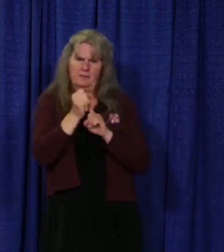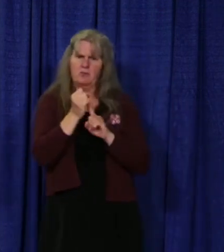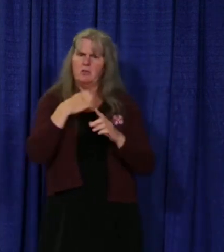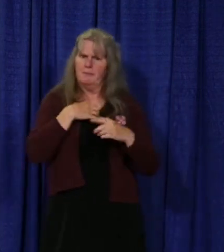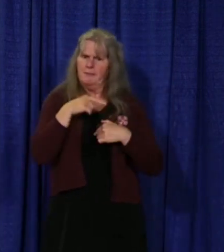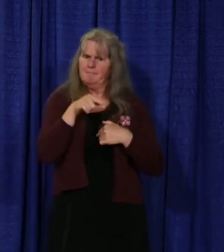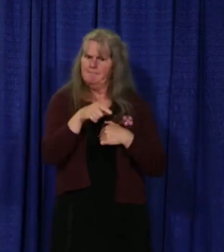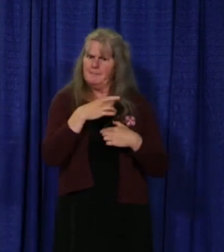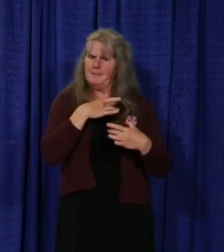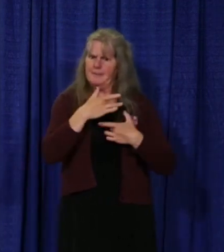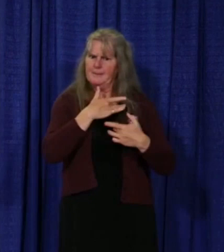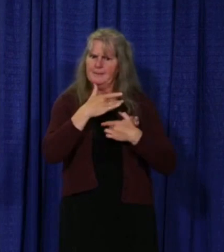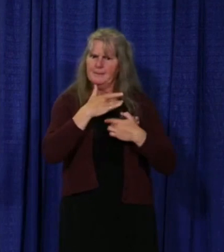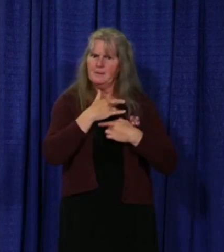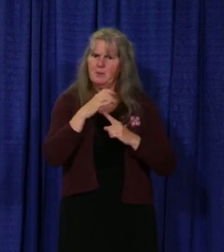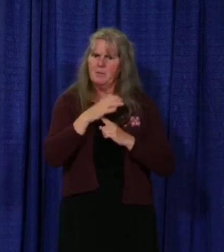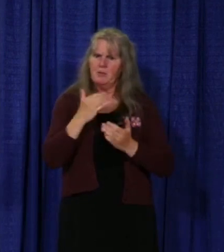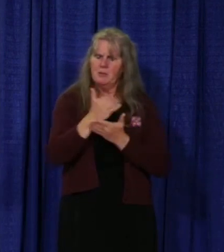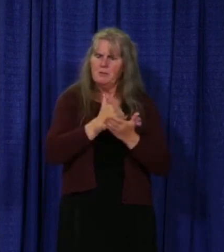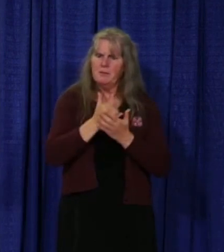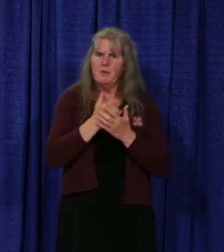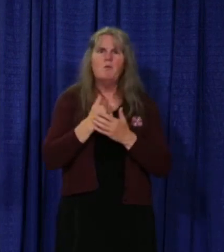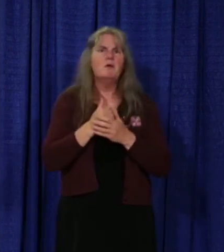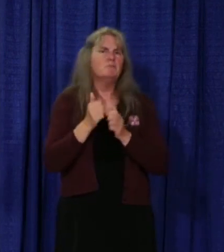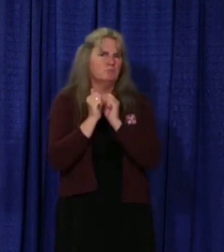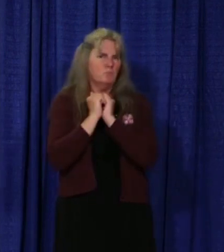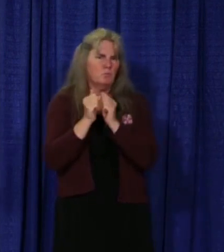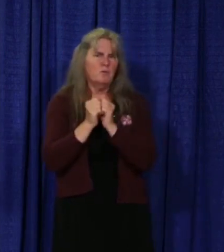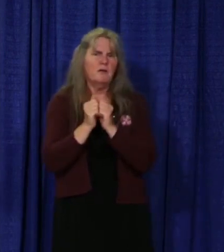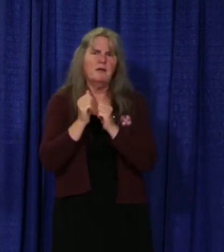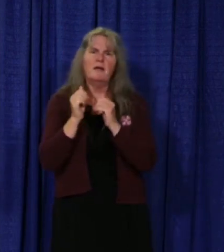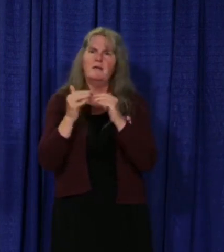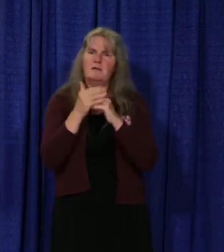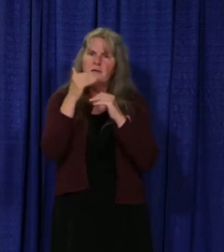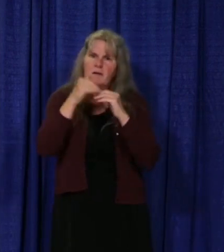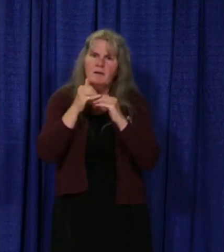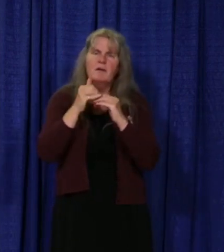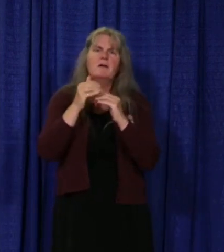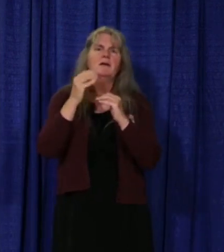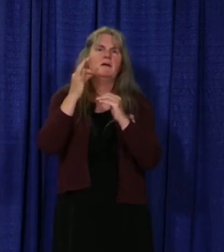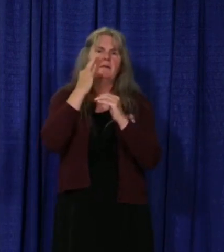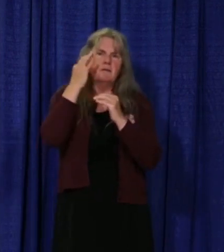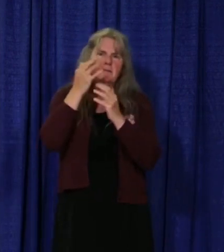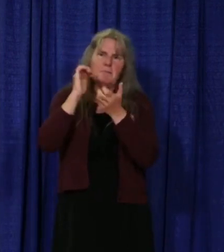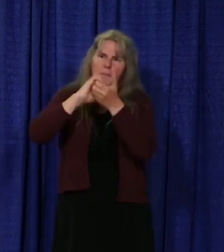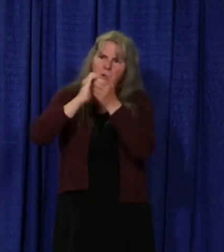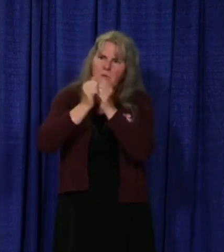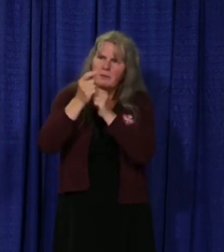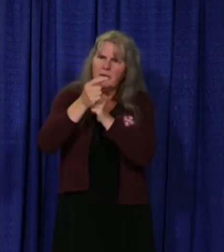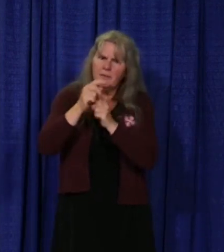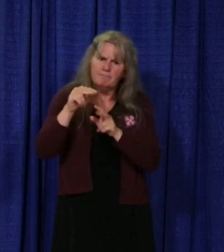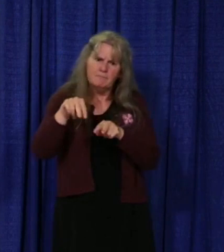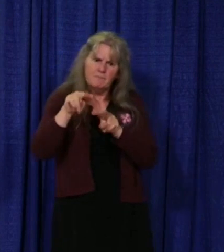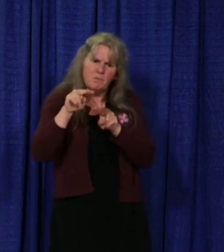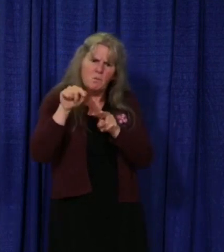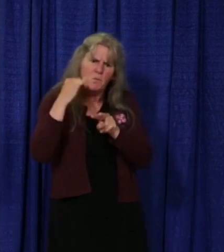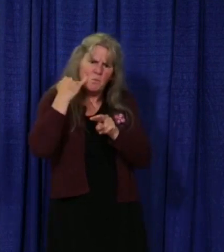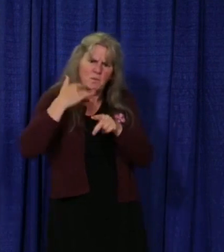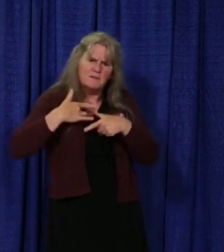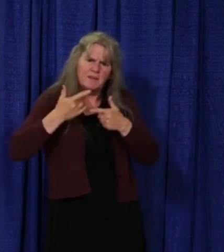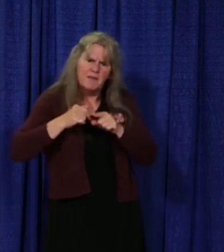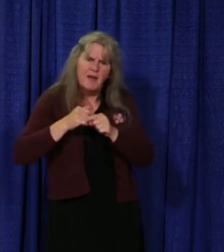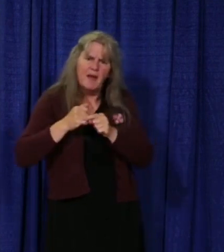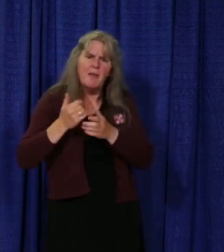the concerns in communities. We're working very closely with First Nations partners to address the concerns about the